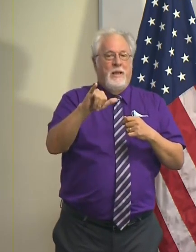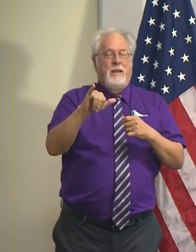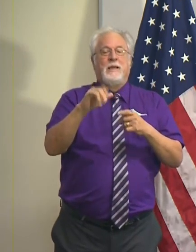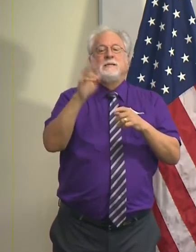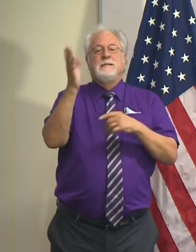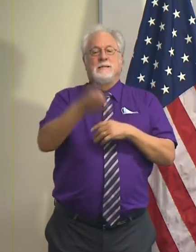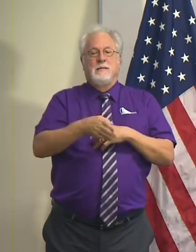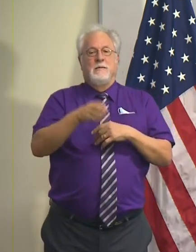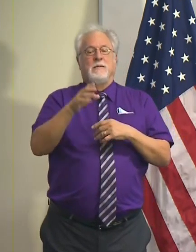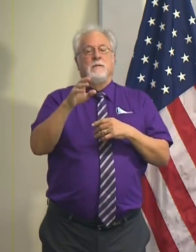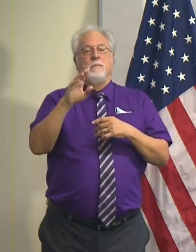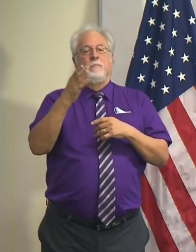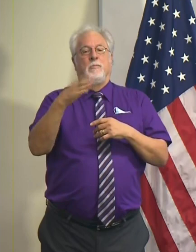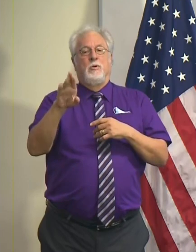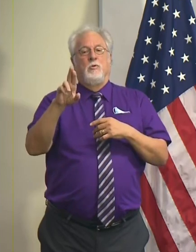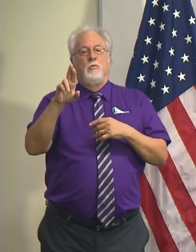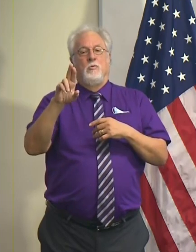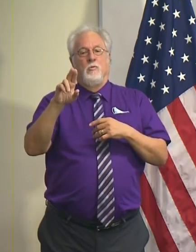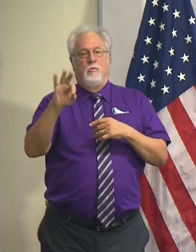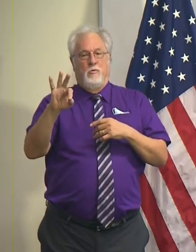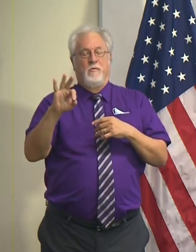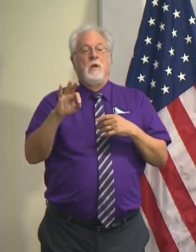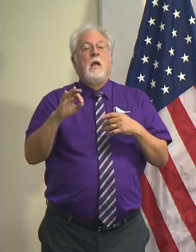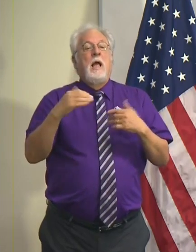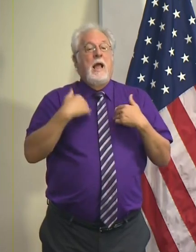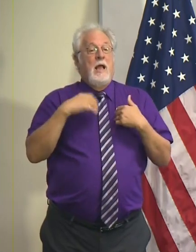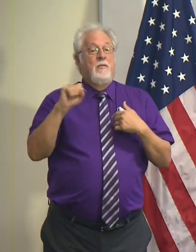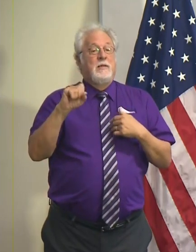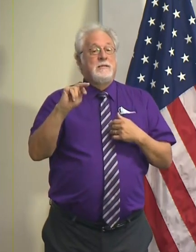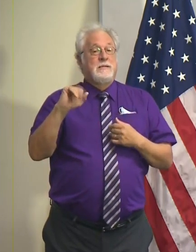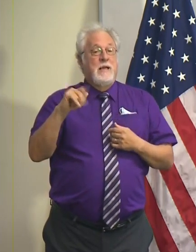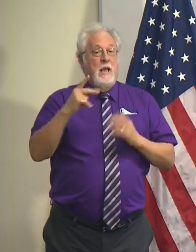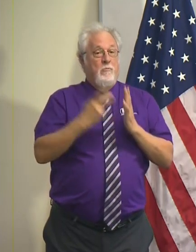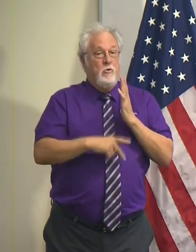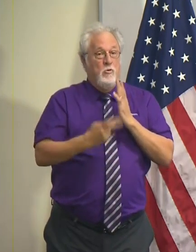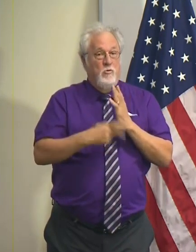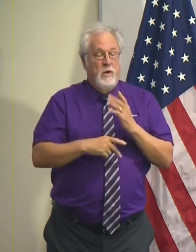We also have some updates today with respect to the SNAP program.